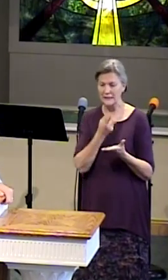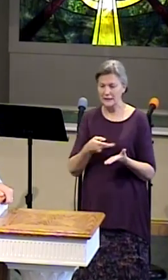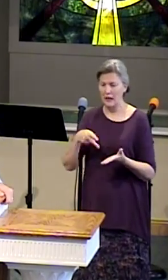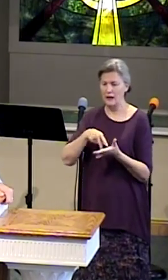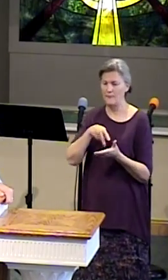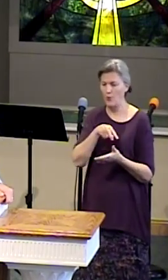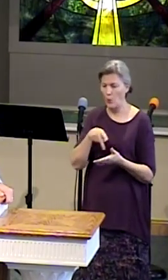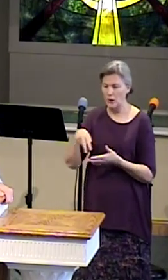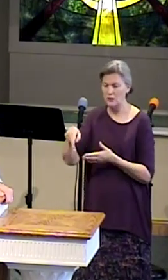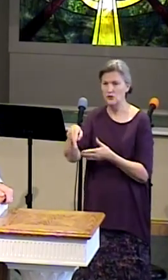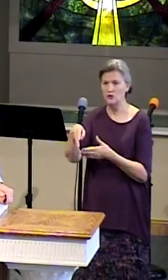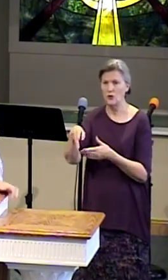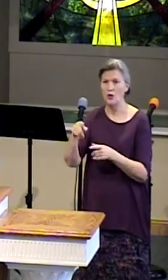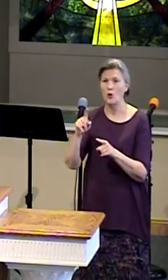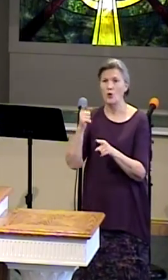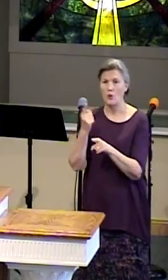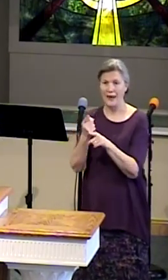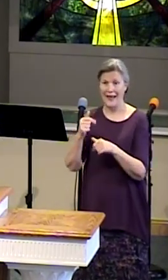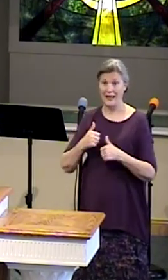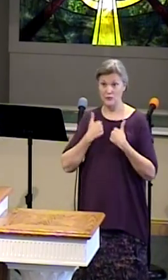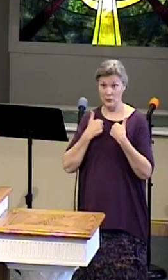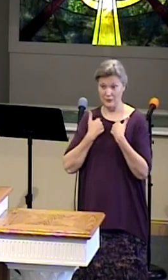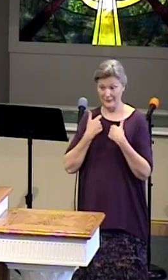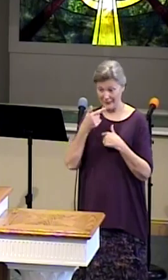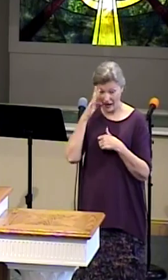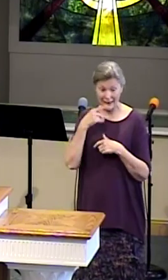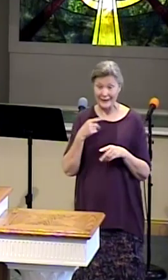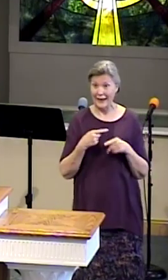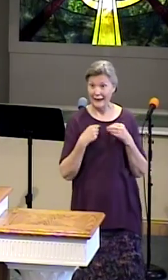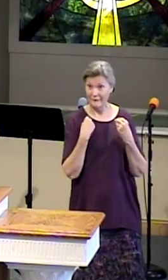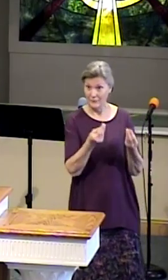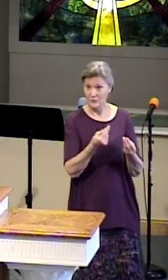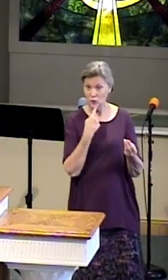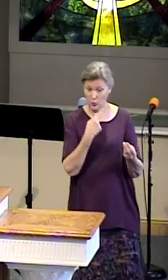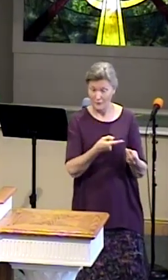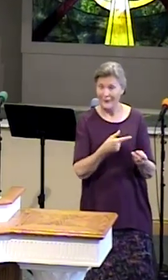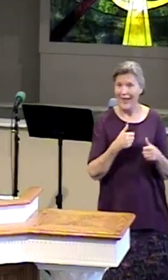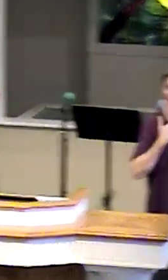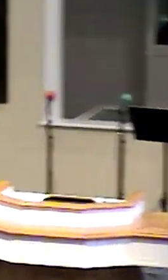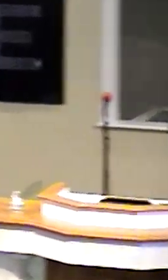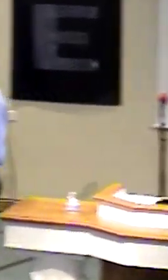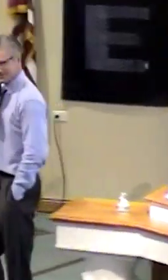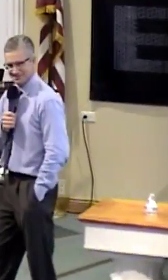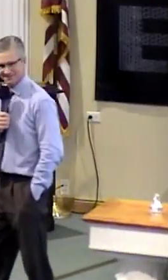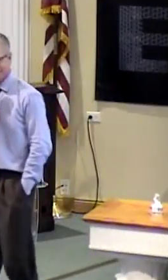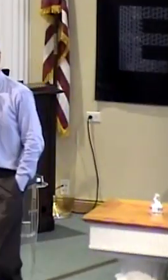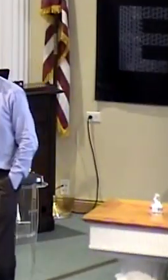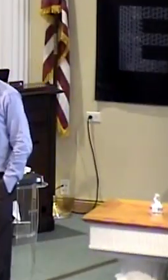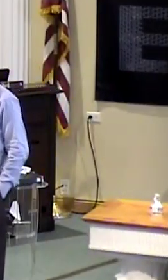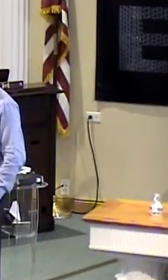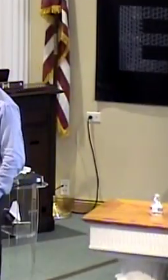city. I love this. I love this. He knows the city. He knows the street.